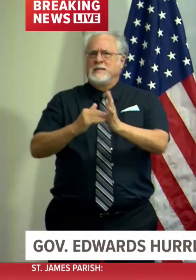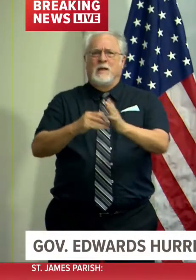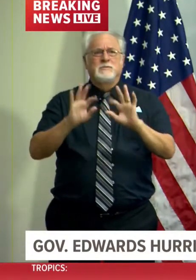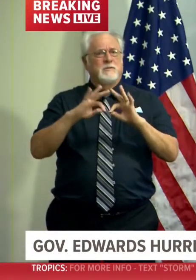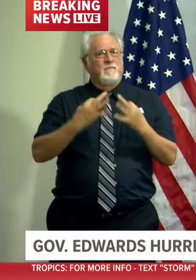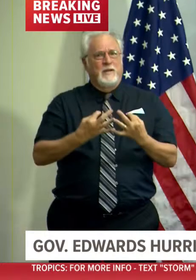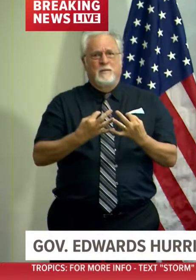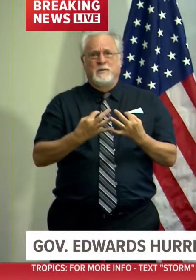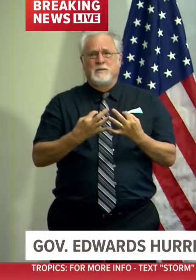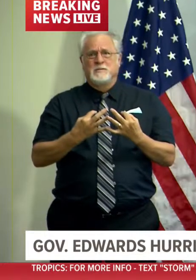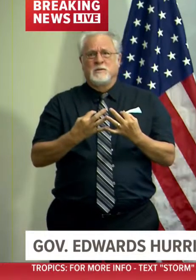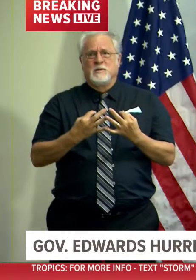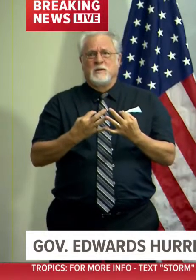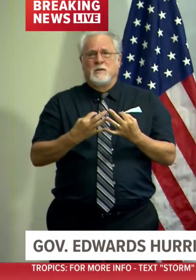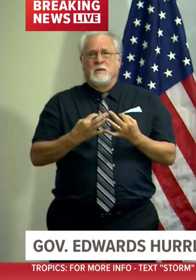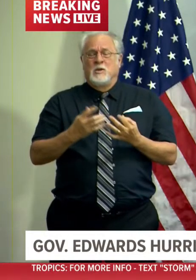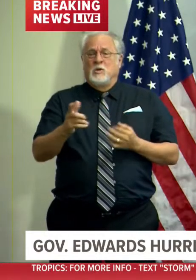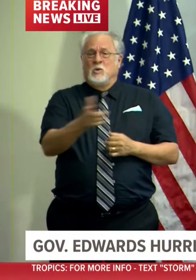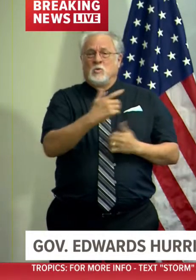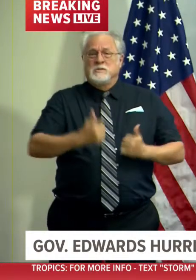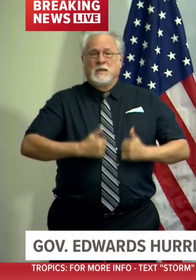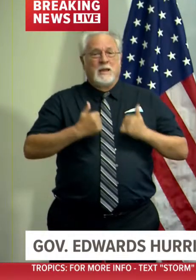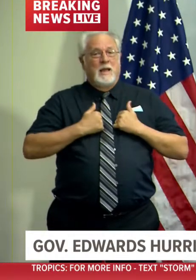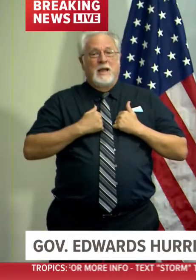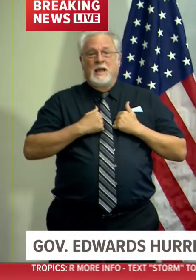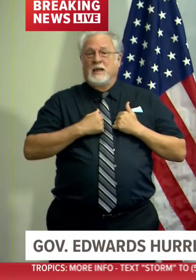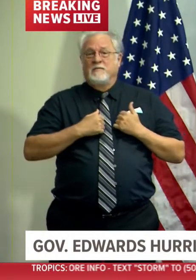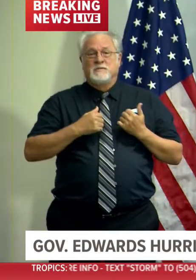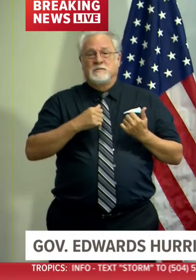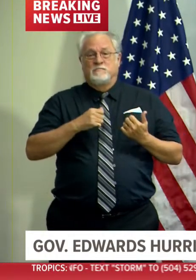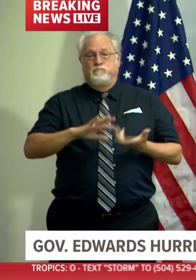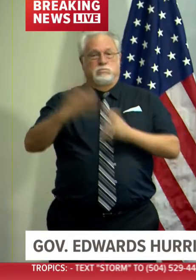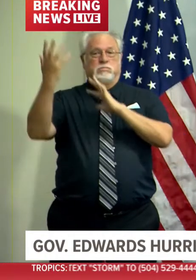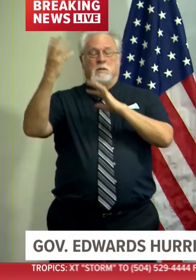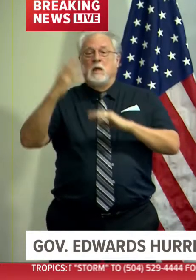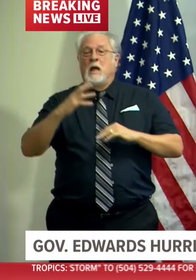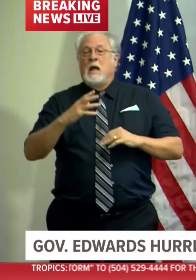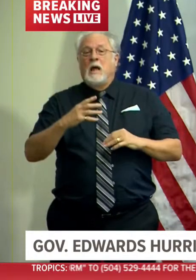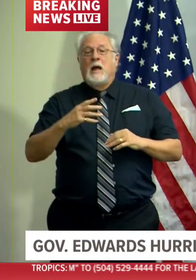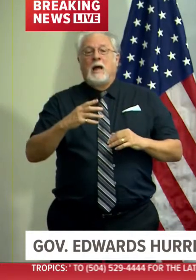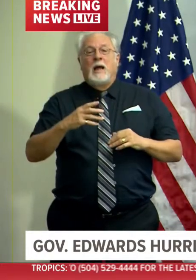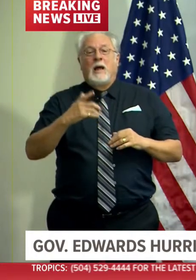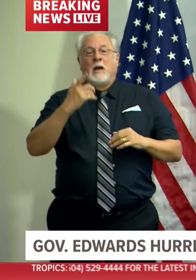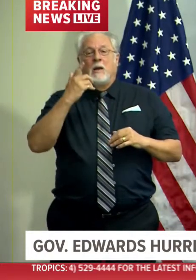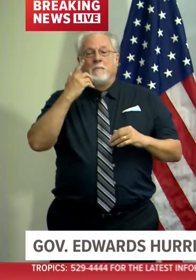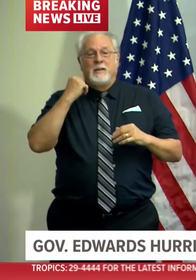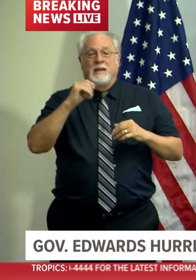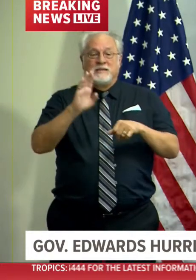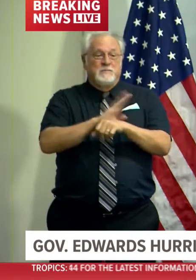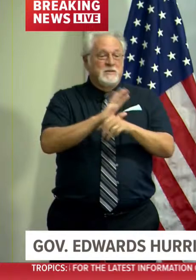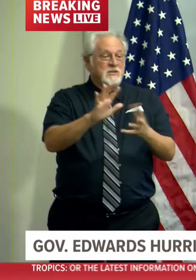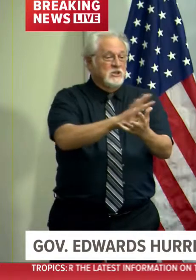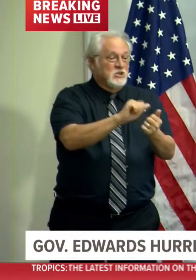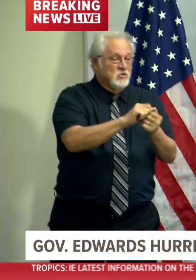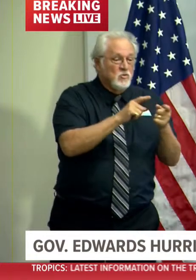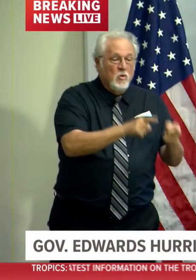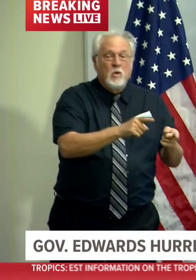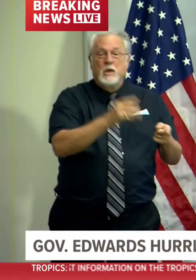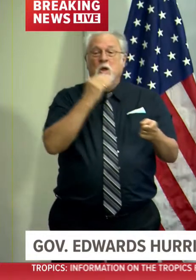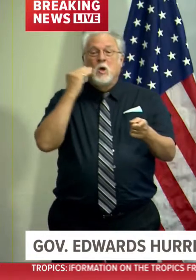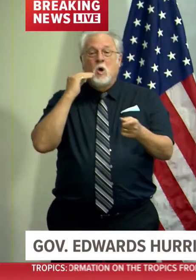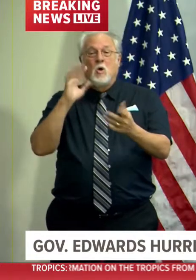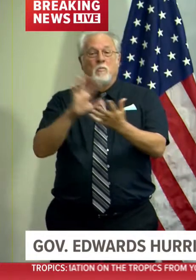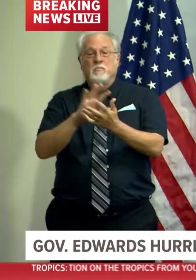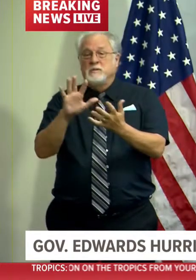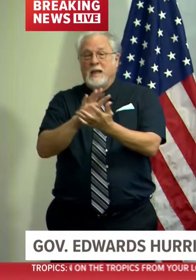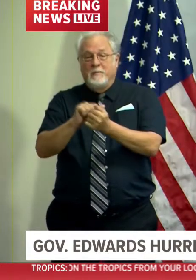of families whose lives are not right side up today, either because their businesses have been destroyed, their